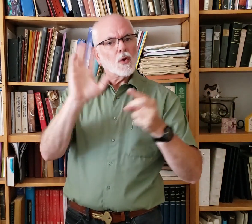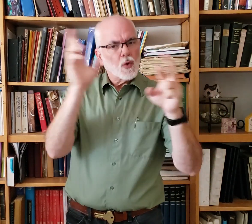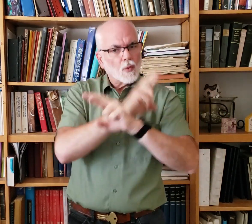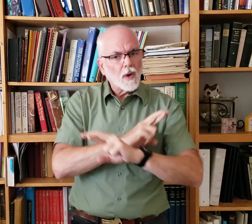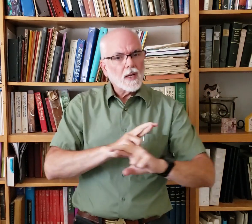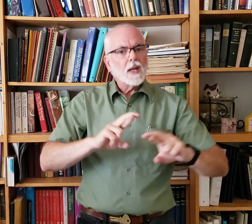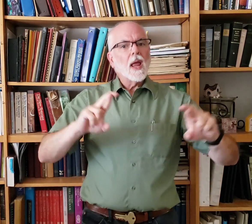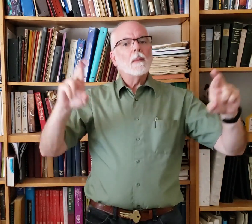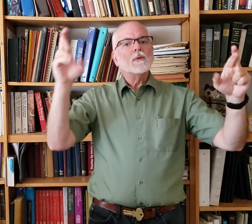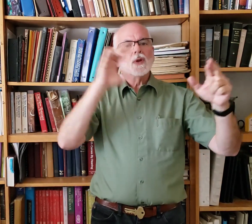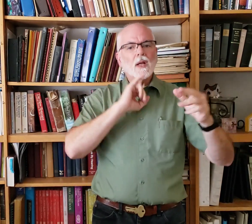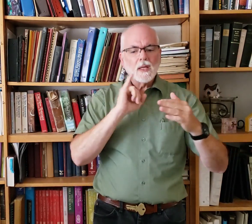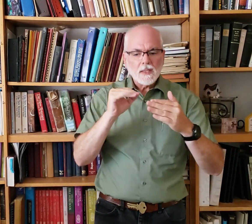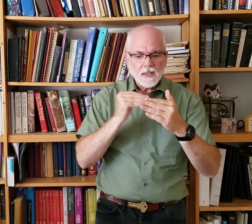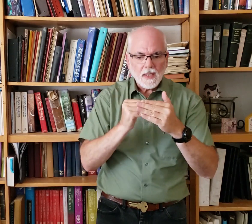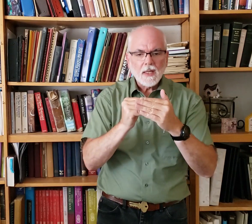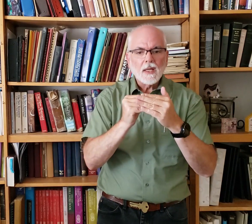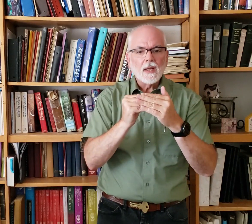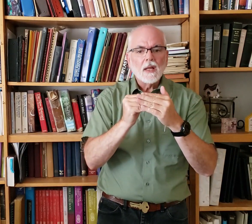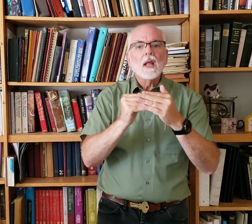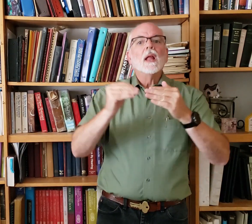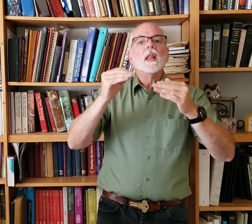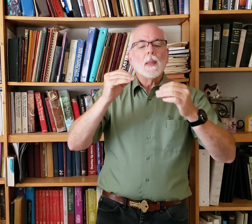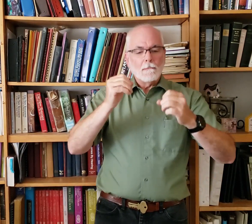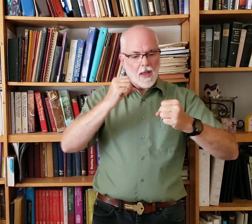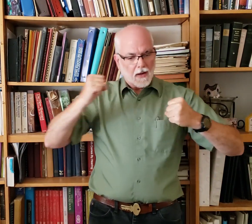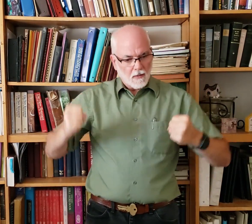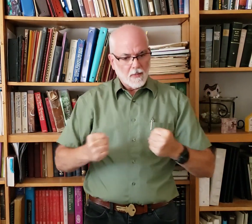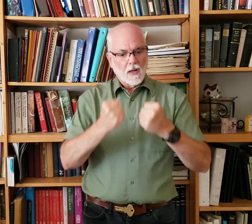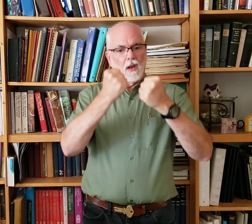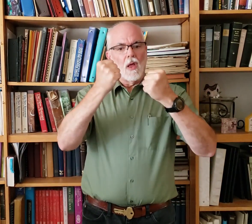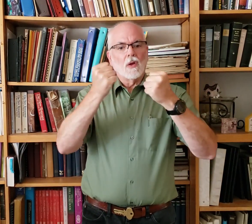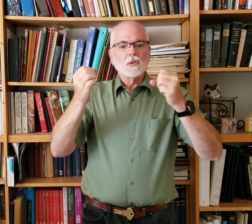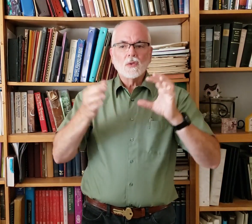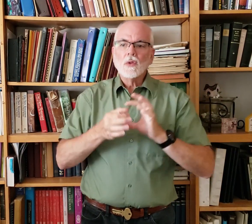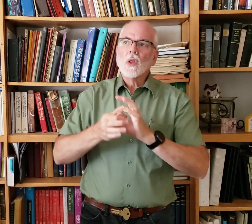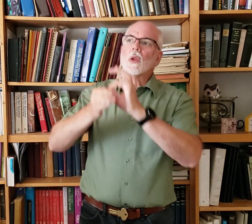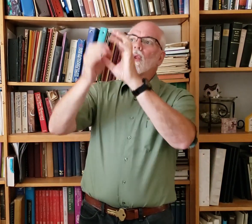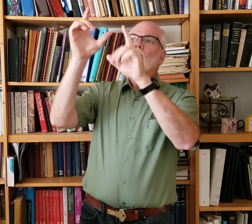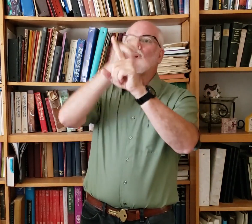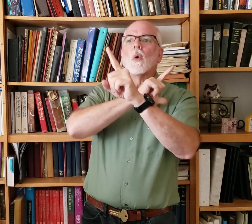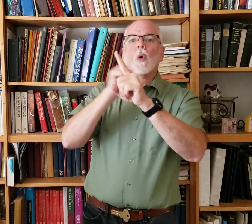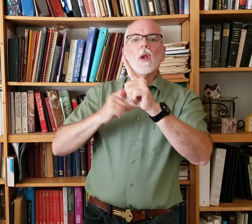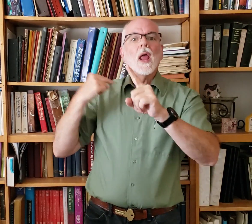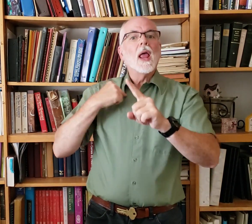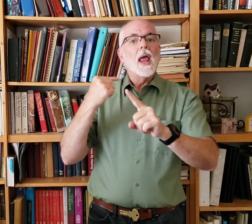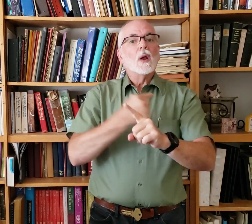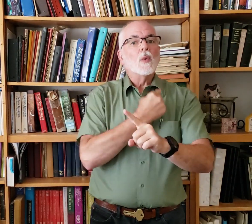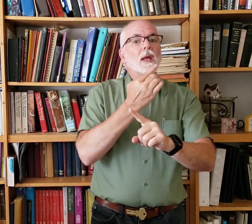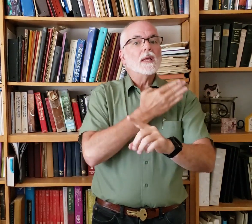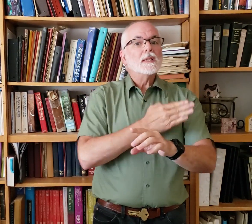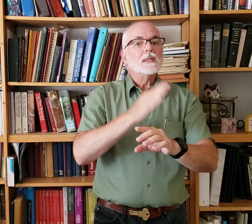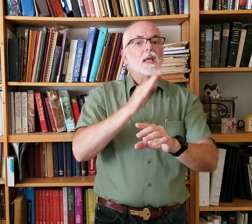your redemption is near. The battle belongs to the Lord. And we